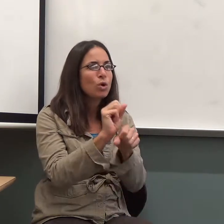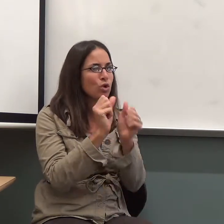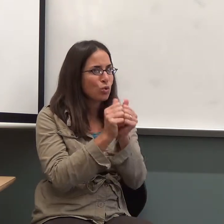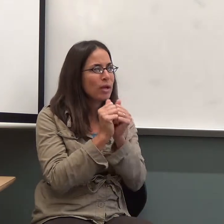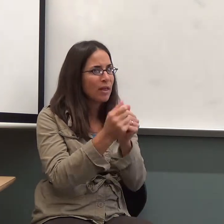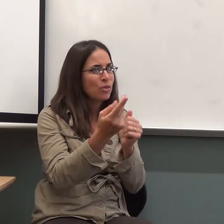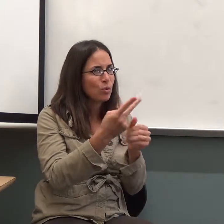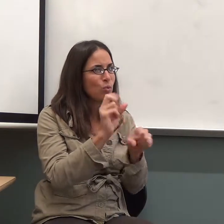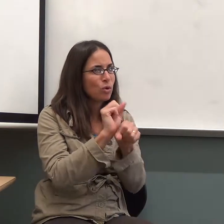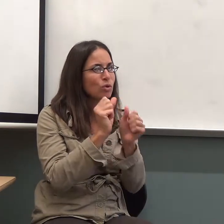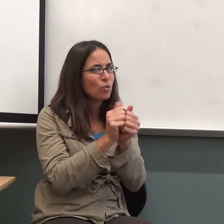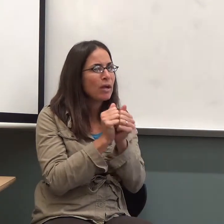on it together.